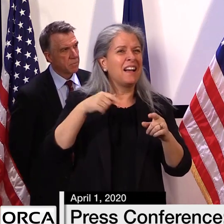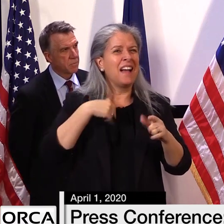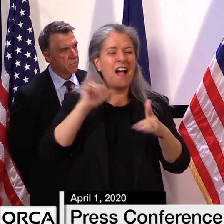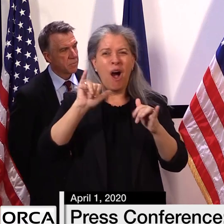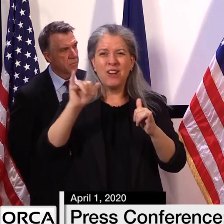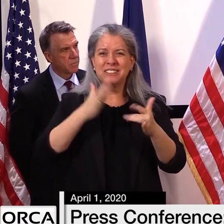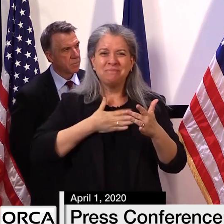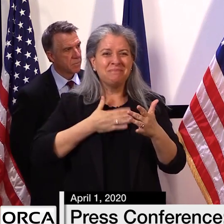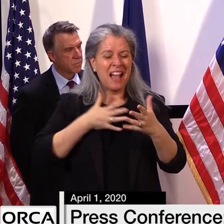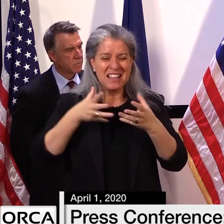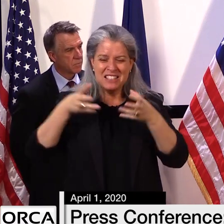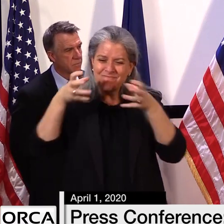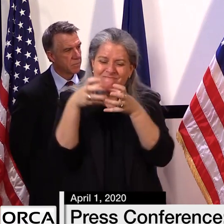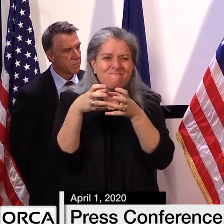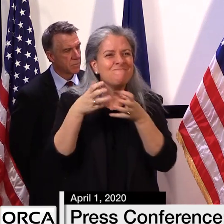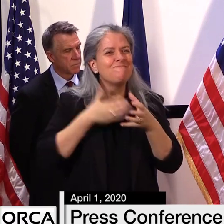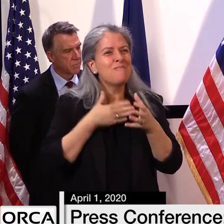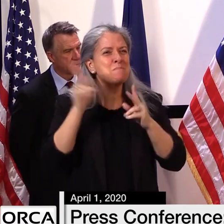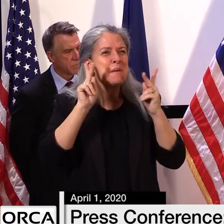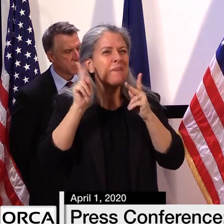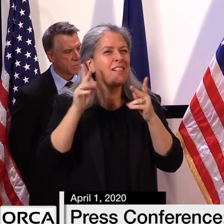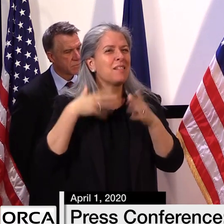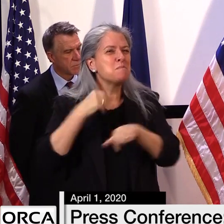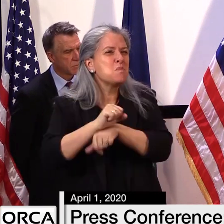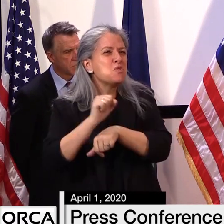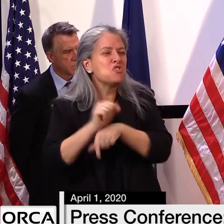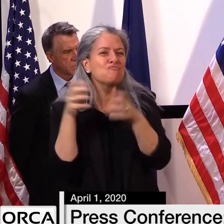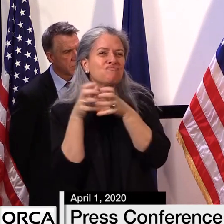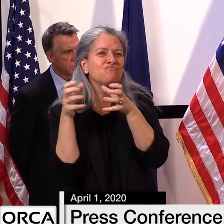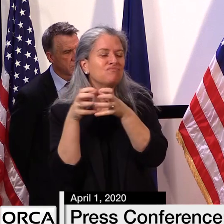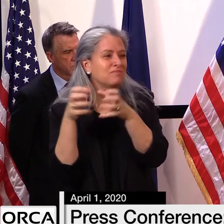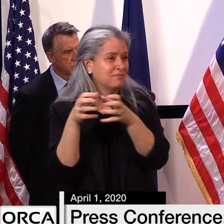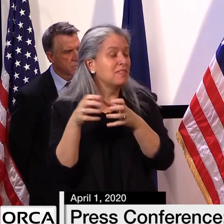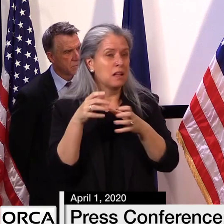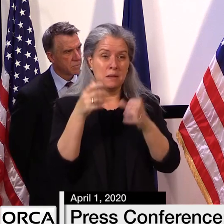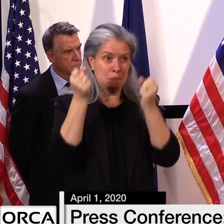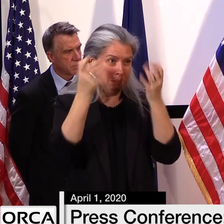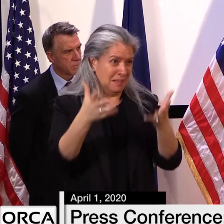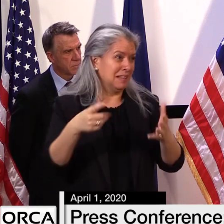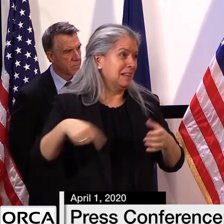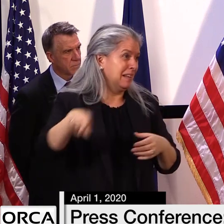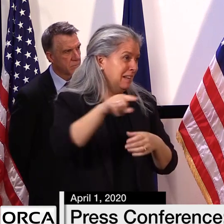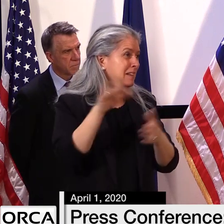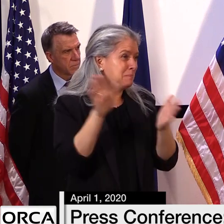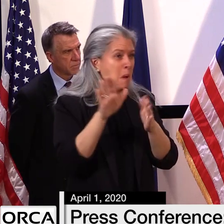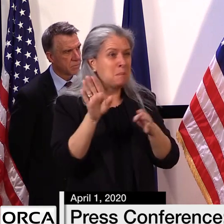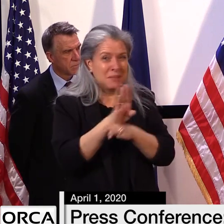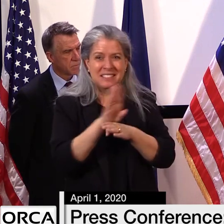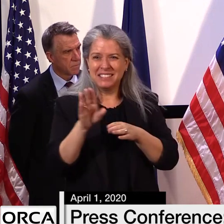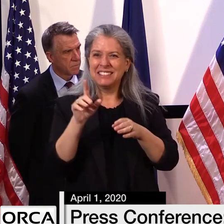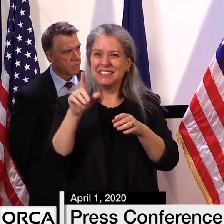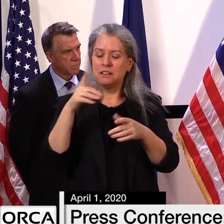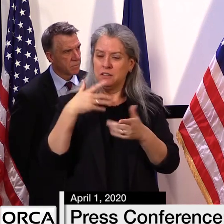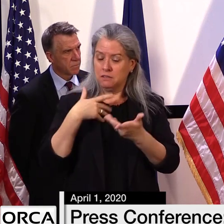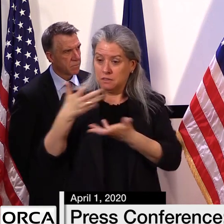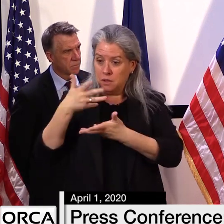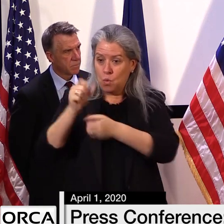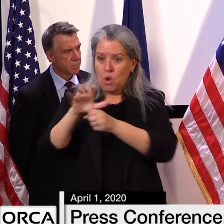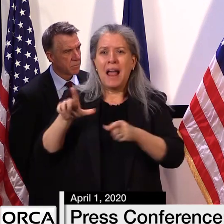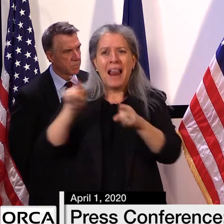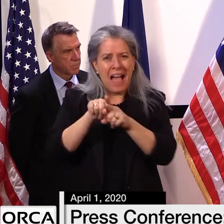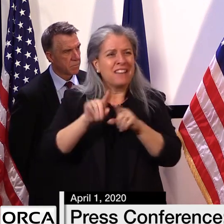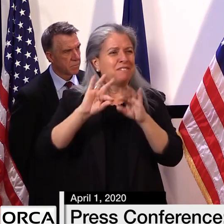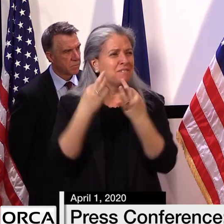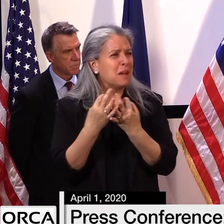your life, a lot of your life. And our small employers, by and large, it's family, and they treat them that way, and they want to keep them